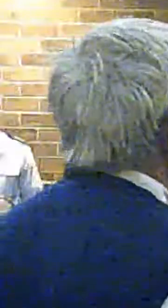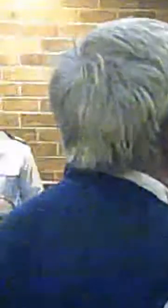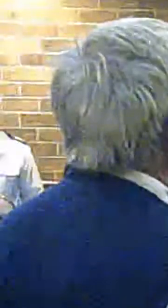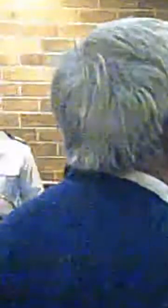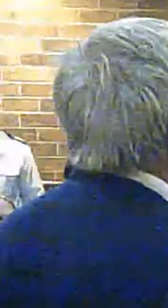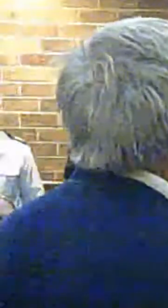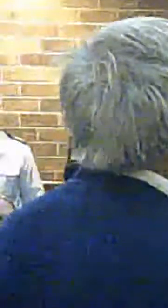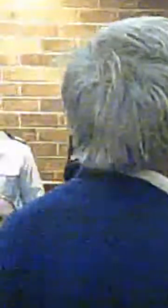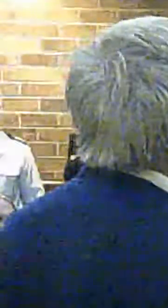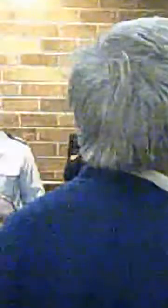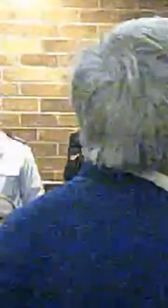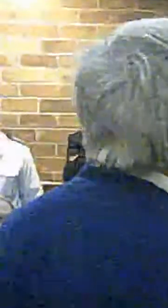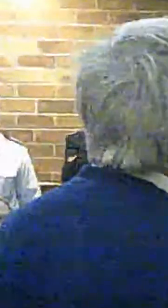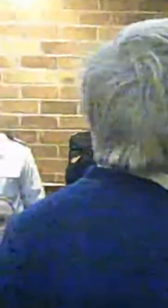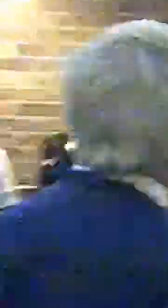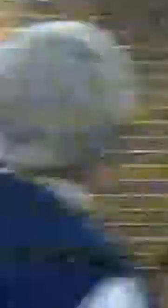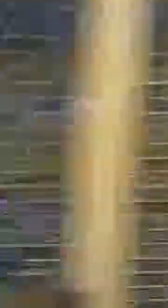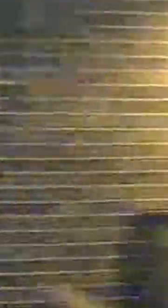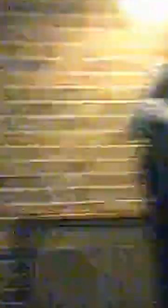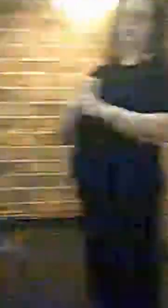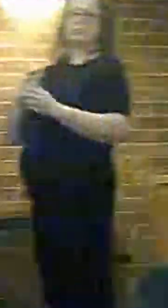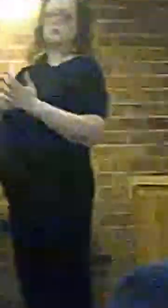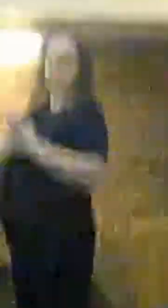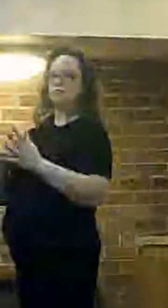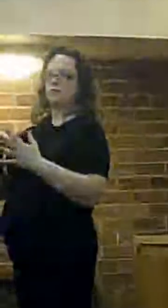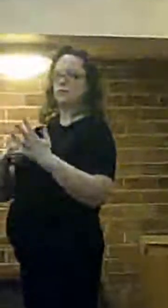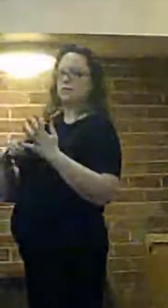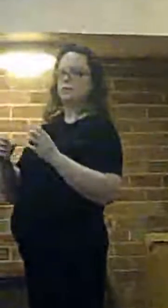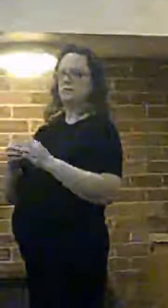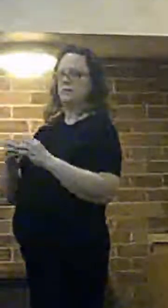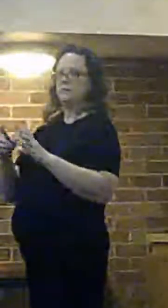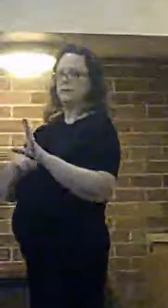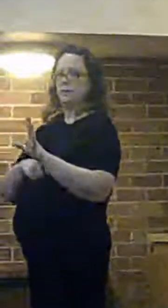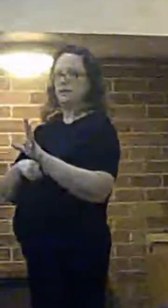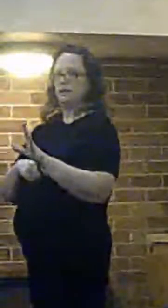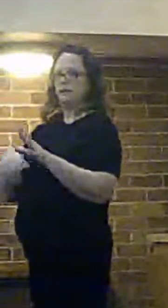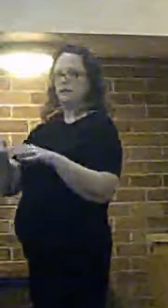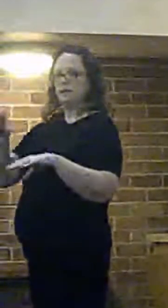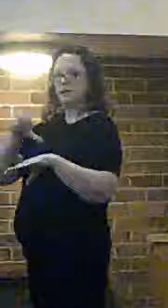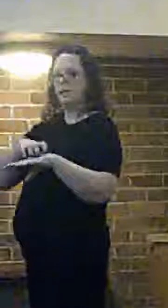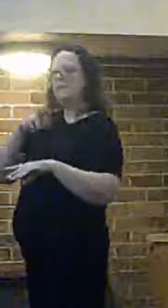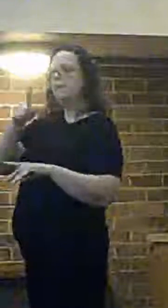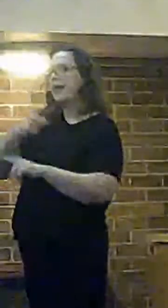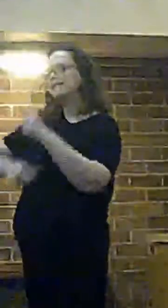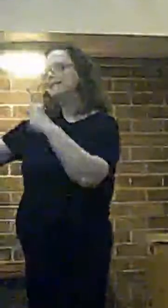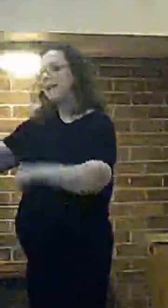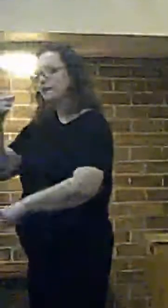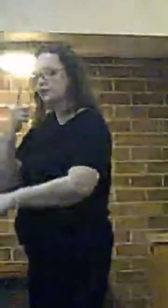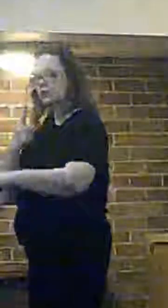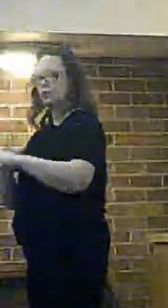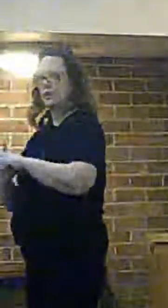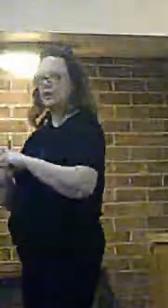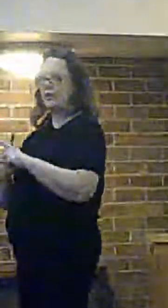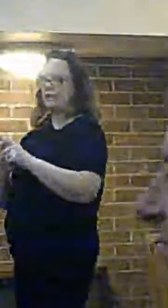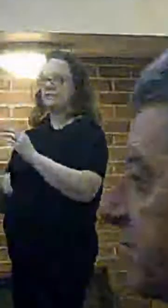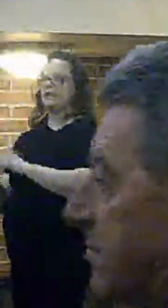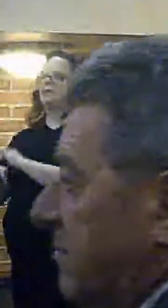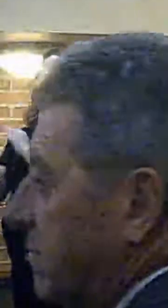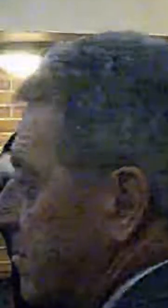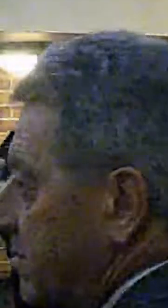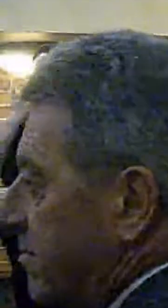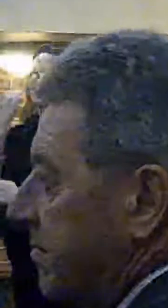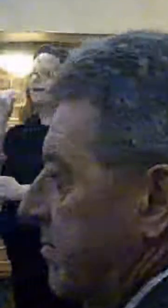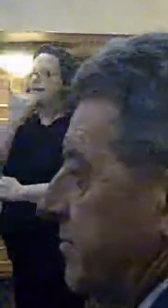site. So, but bearing in mind that that's based on last year's, so the most recent incident data